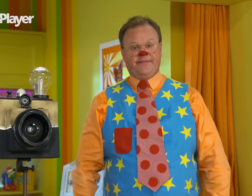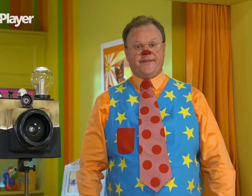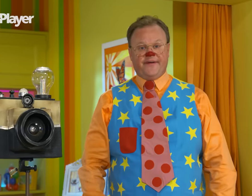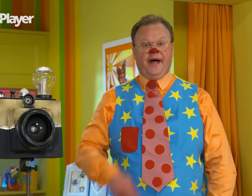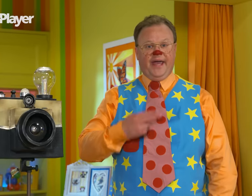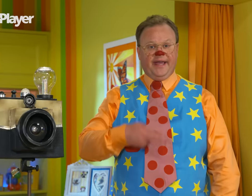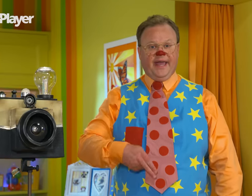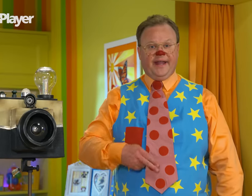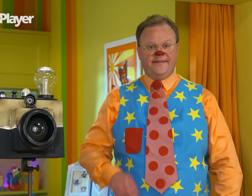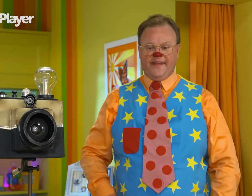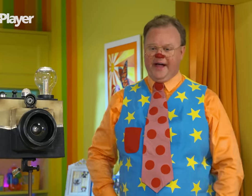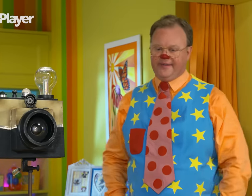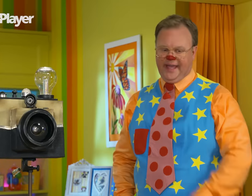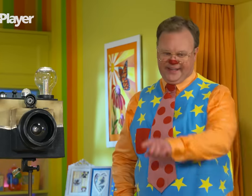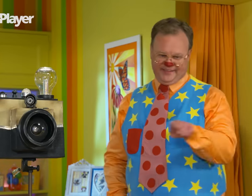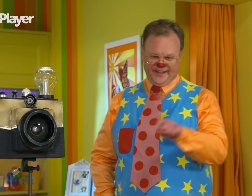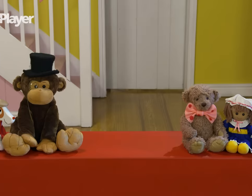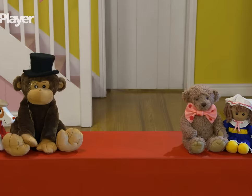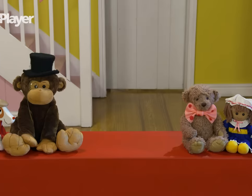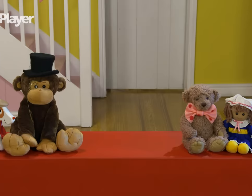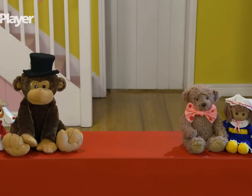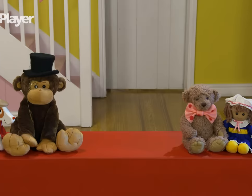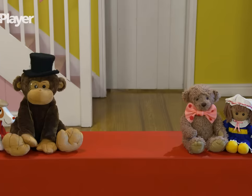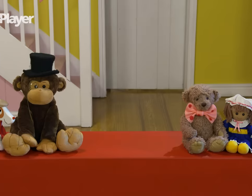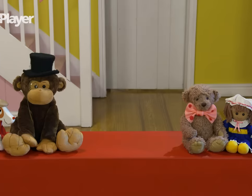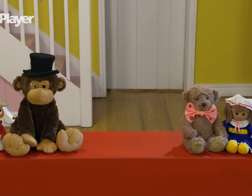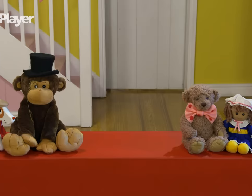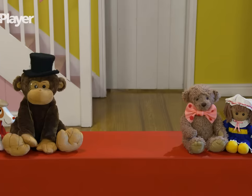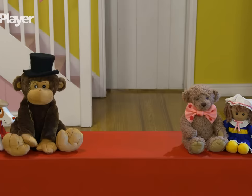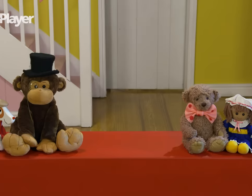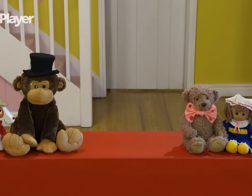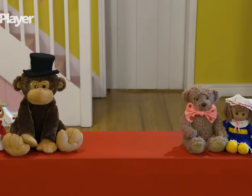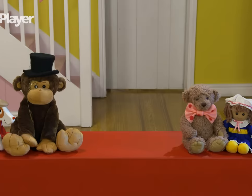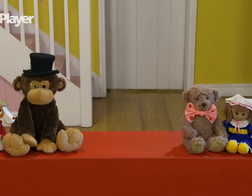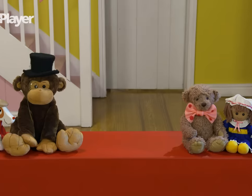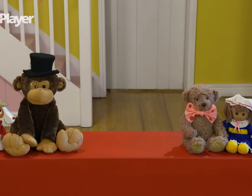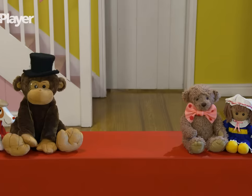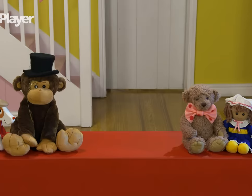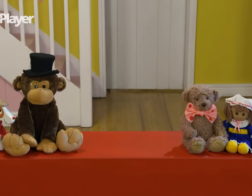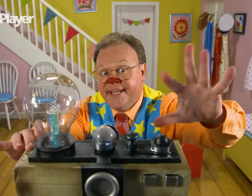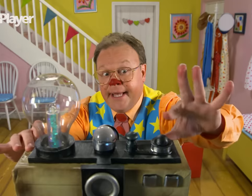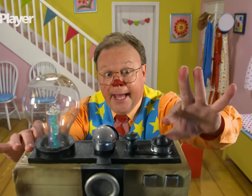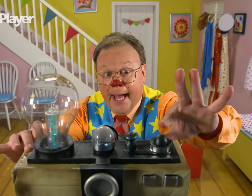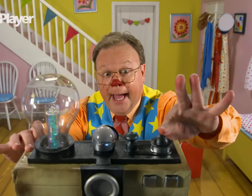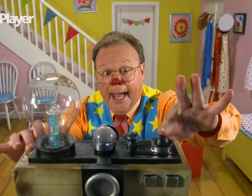Let's try again, shall we? Oh, sorry about this. I'm not going to be caught out this time.